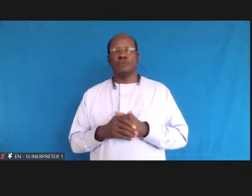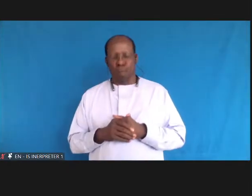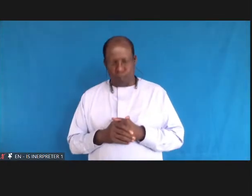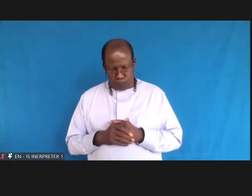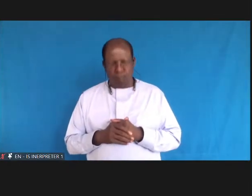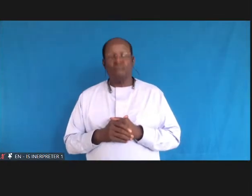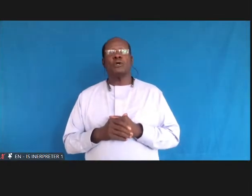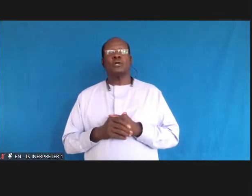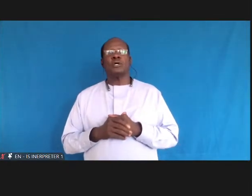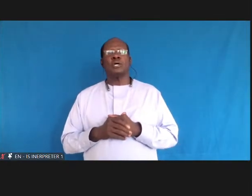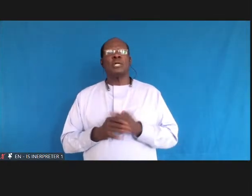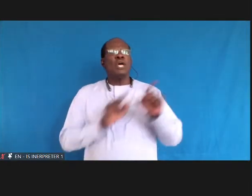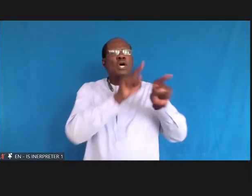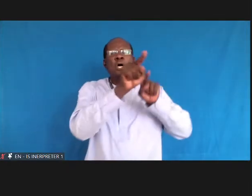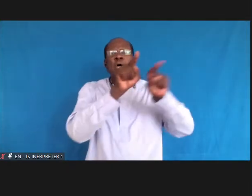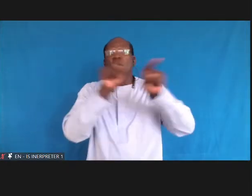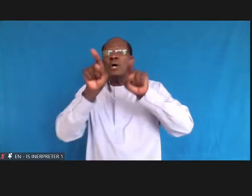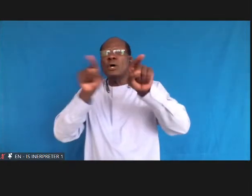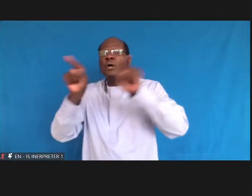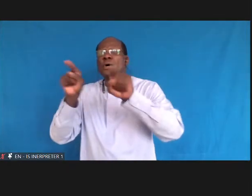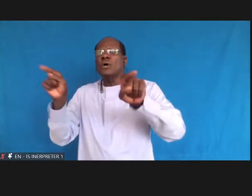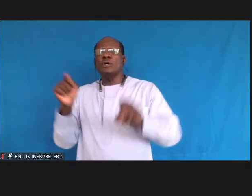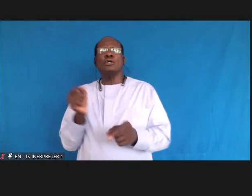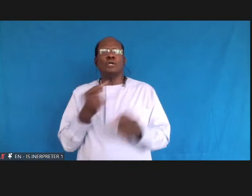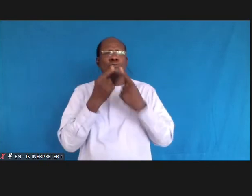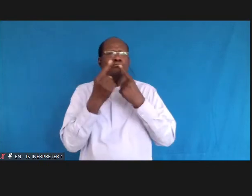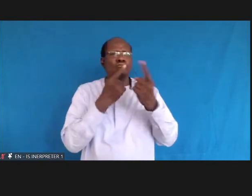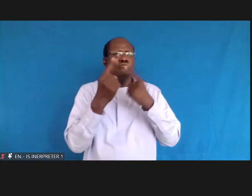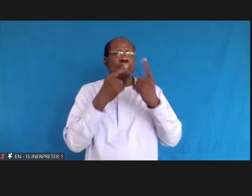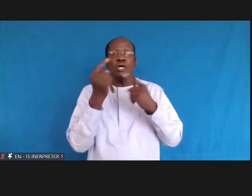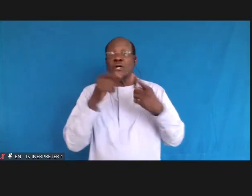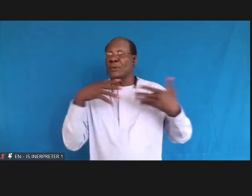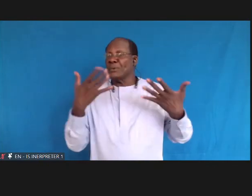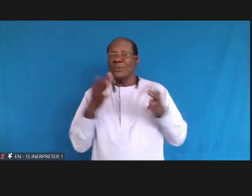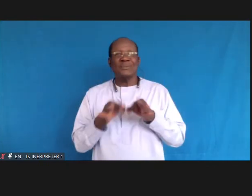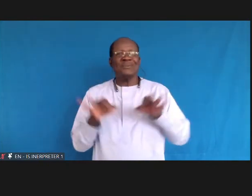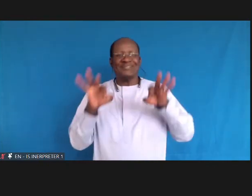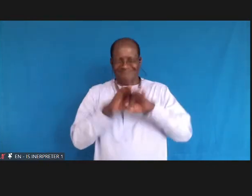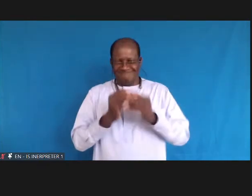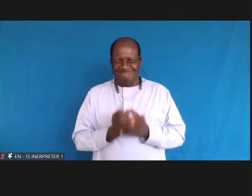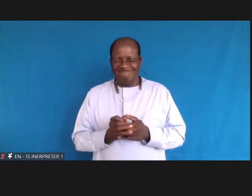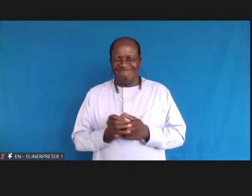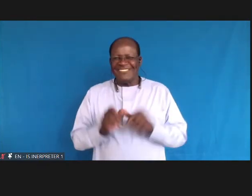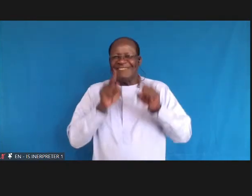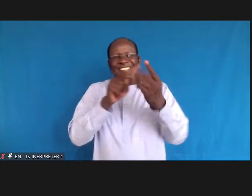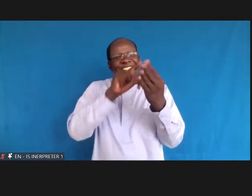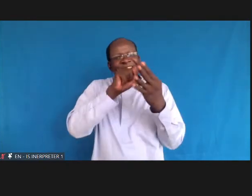and are very much in line with what we have experienced on the ground